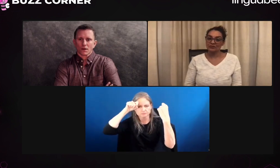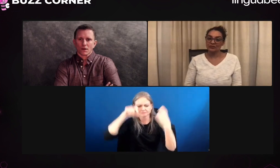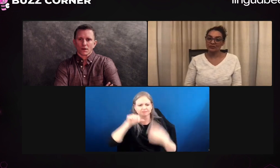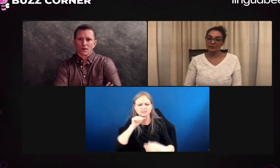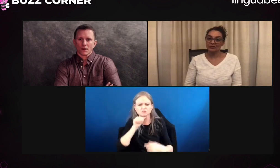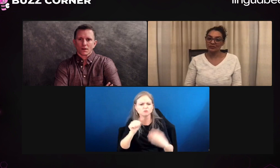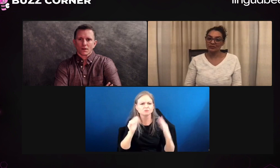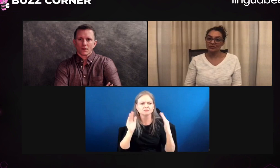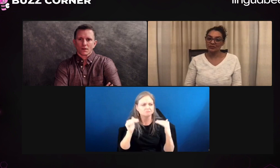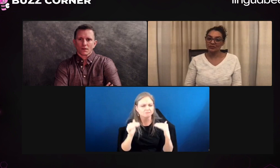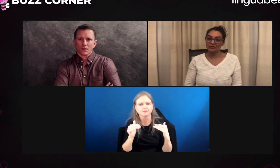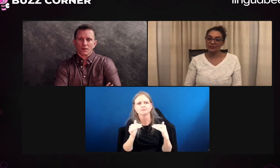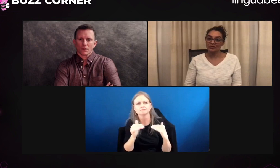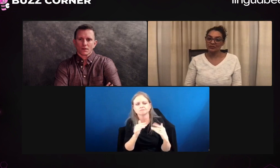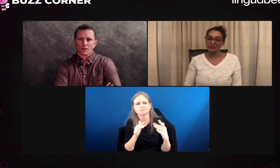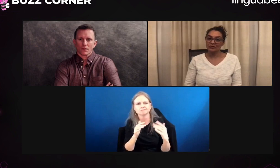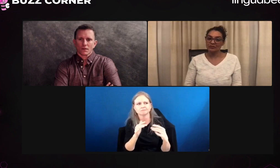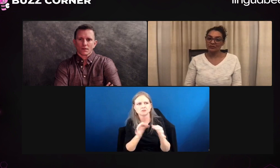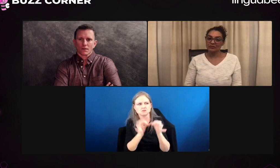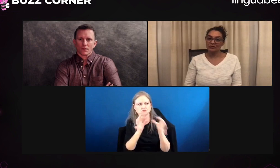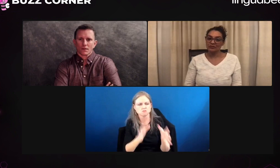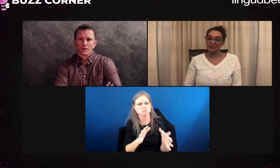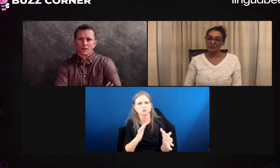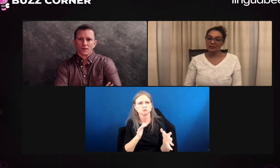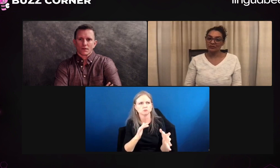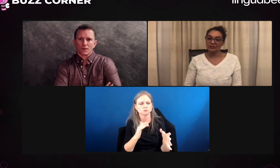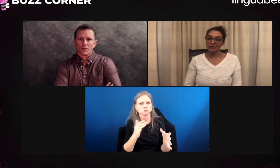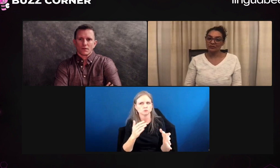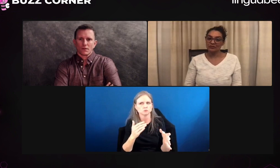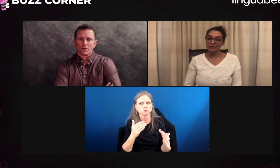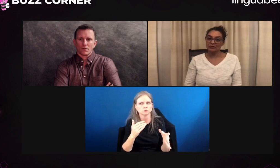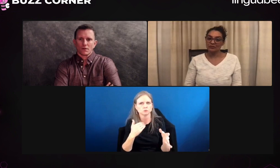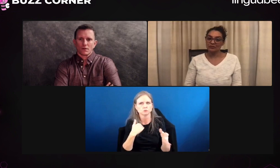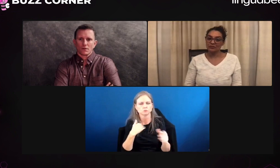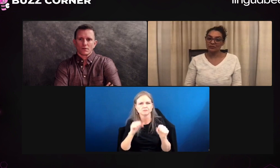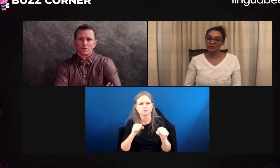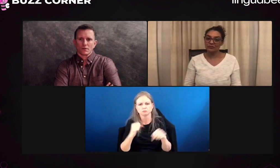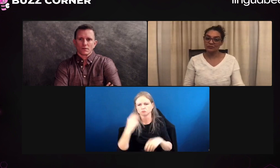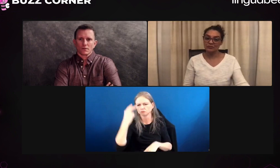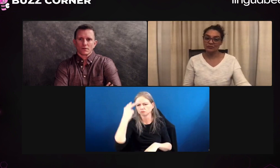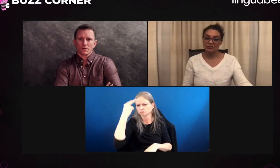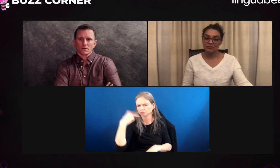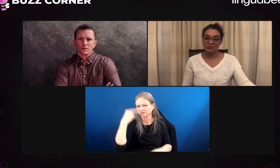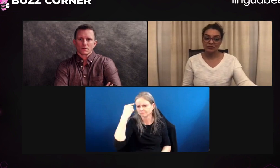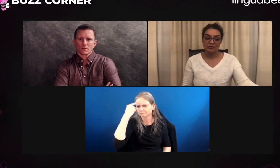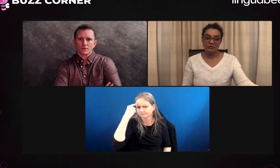And I don't expect interpreters to be able to read my mind, so to speak.